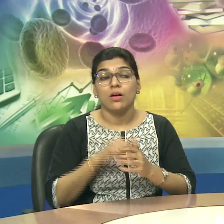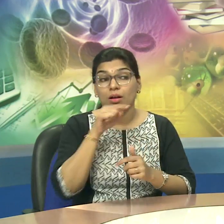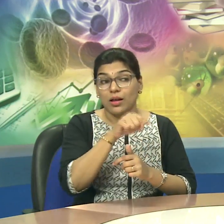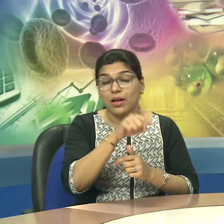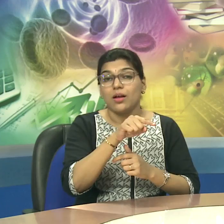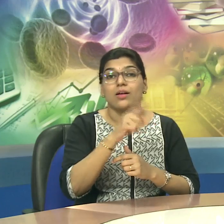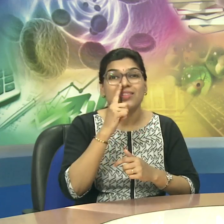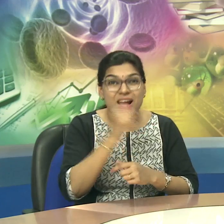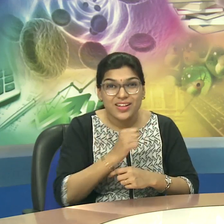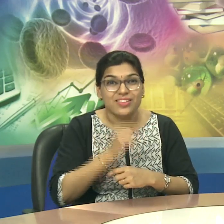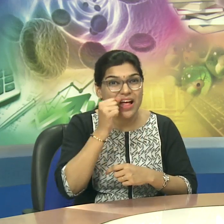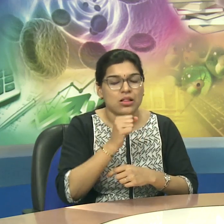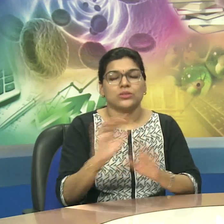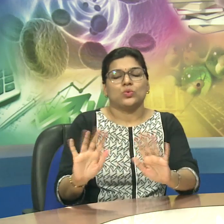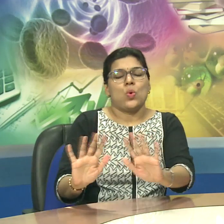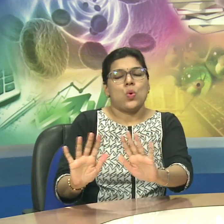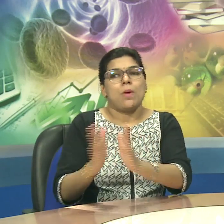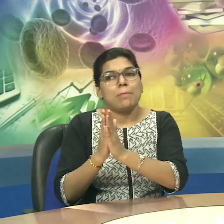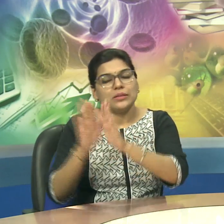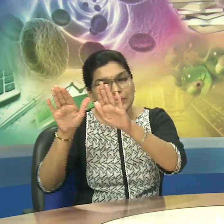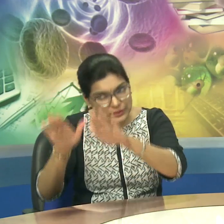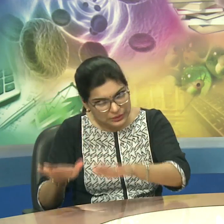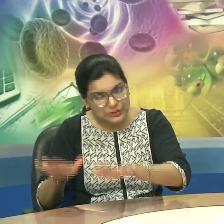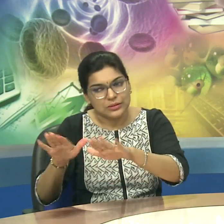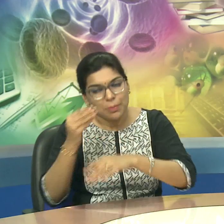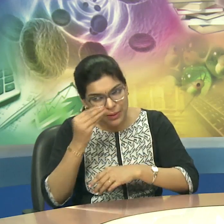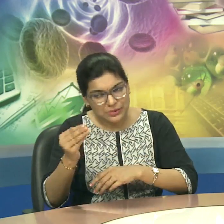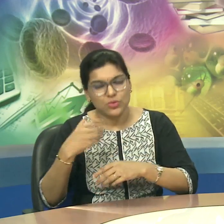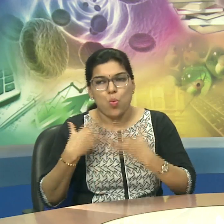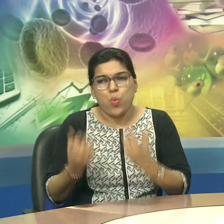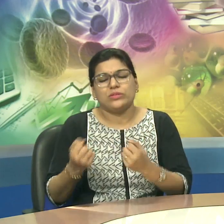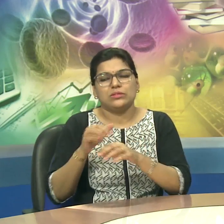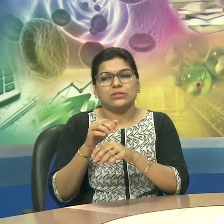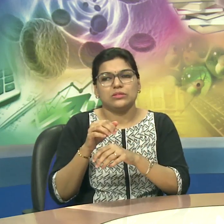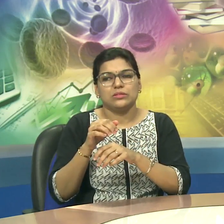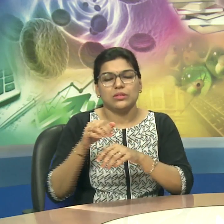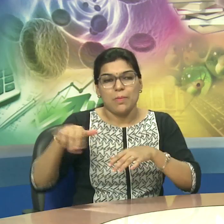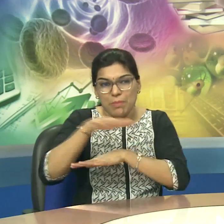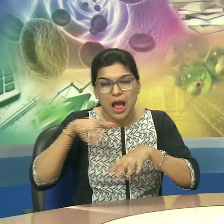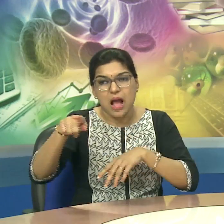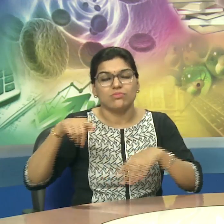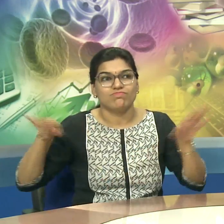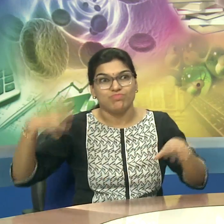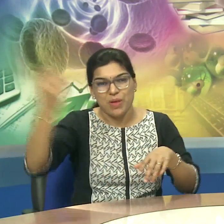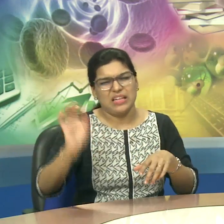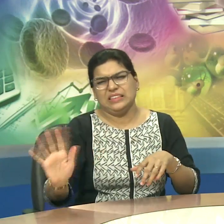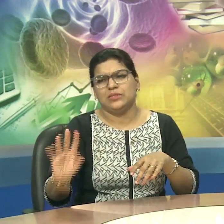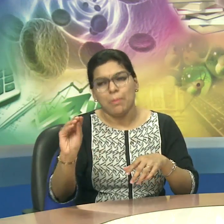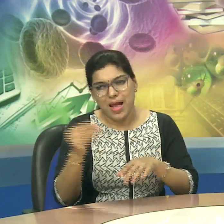All the family members this time said, no, no, no, we will buy a bowl